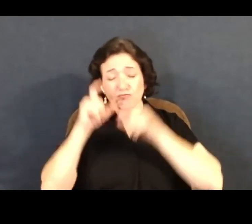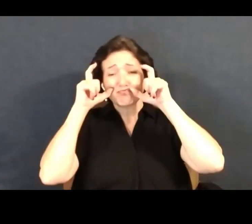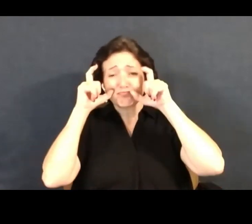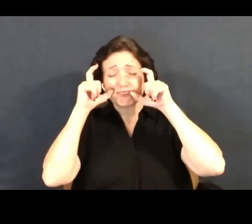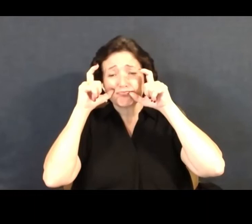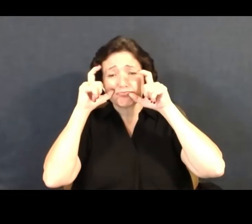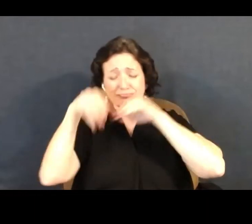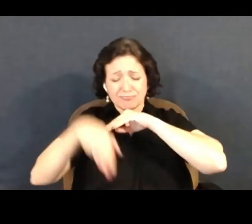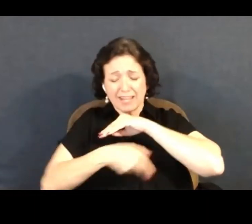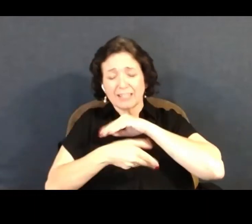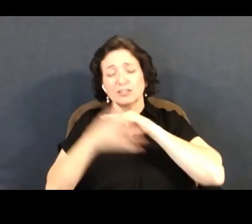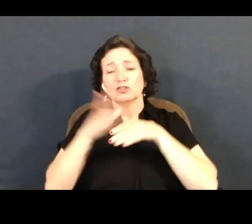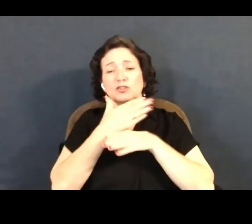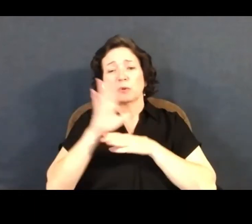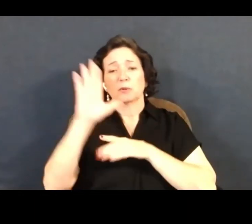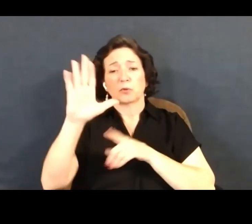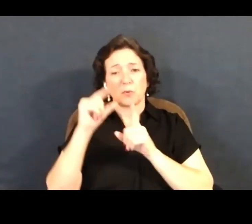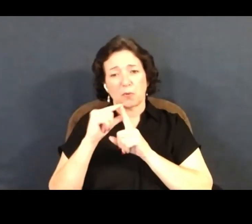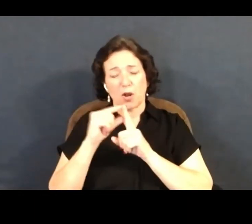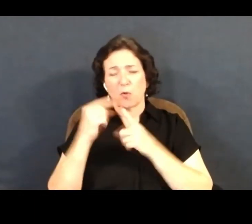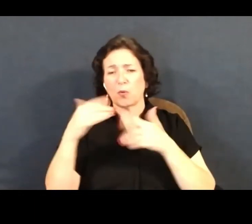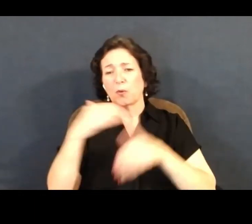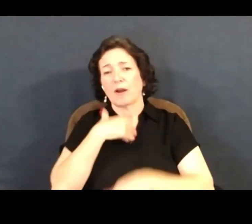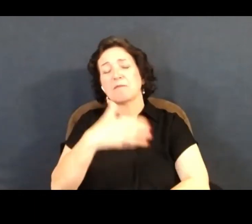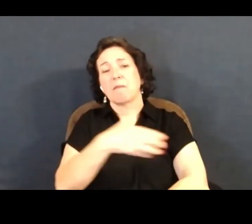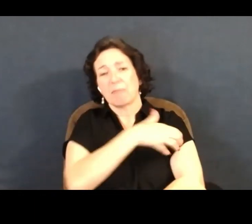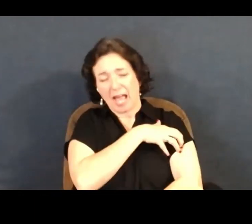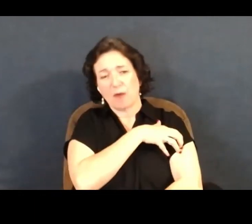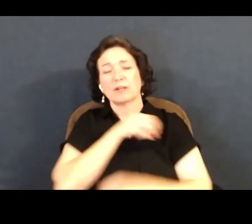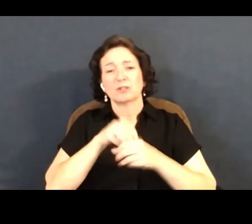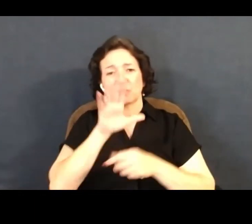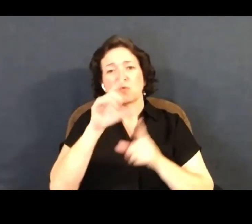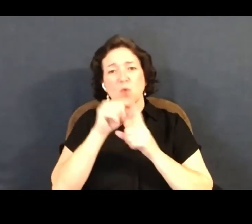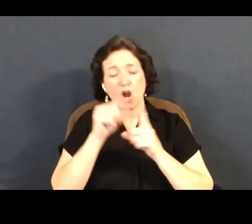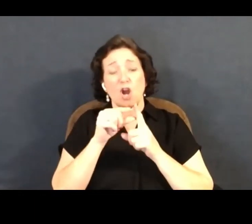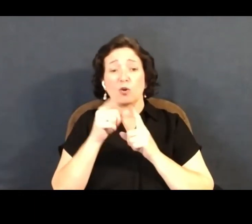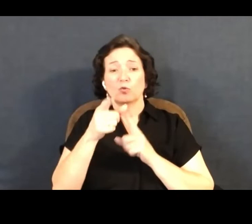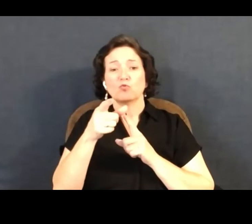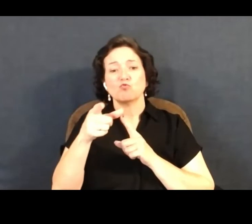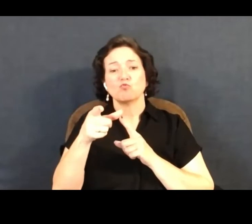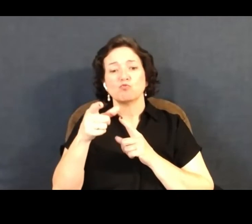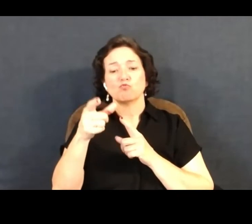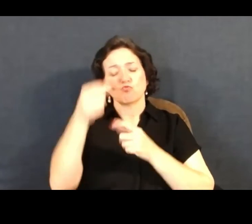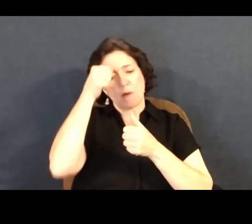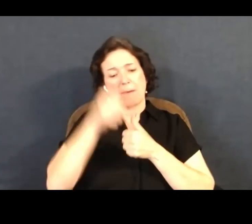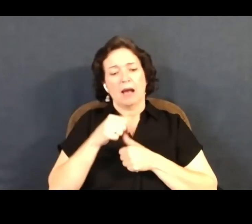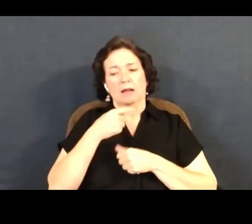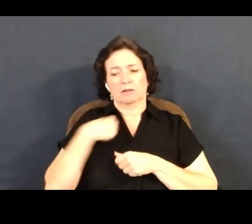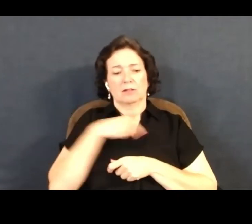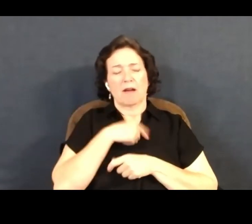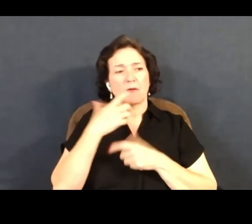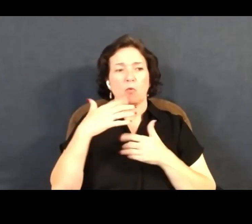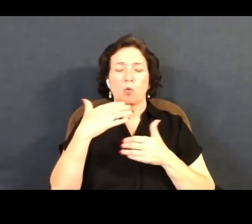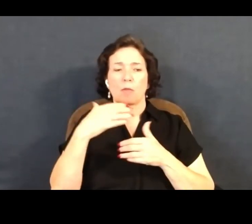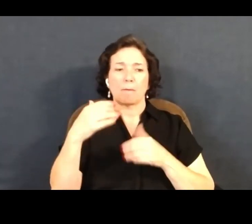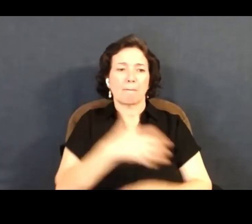and sharing your words. There is indeed power in words, and you have reminded us beautifully of the power